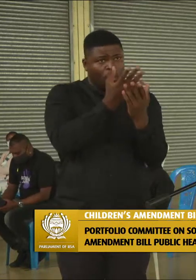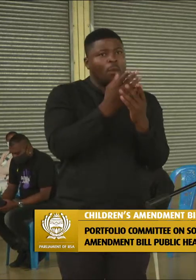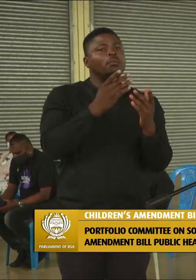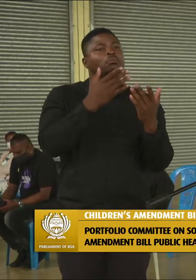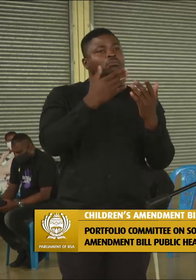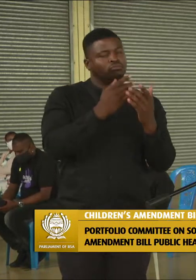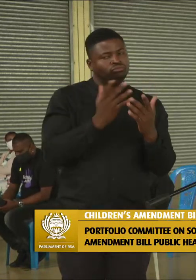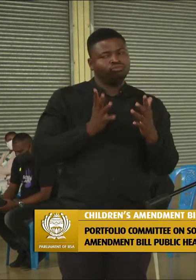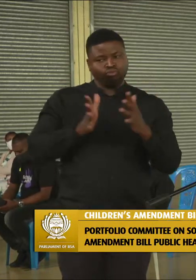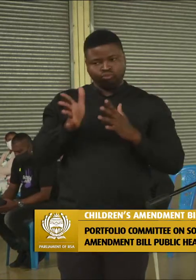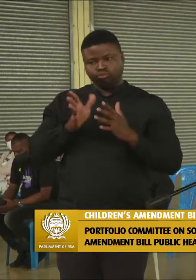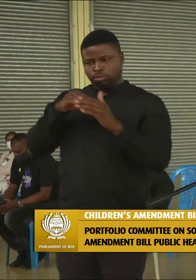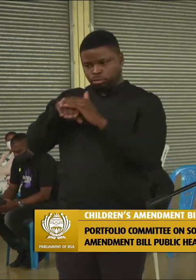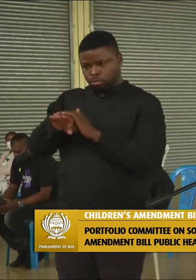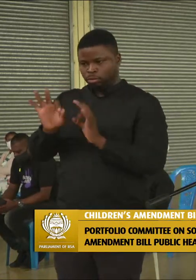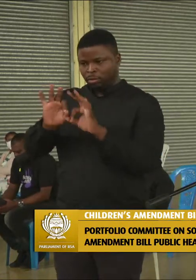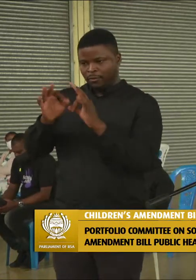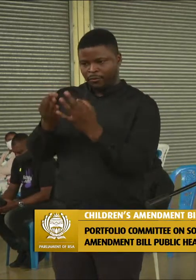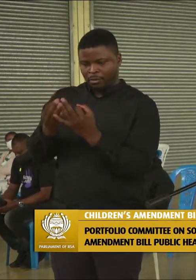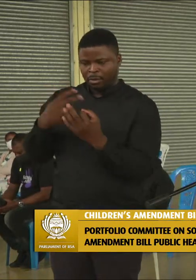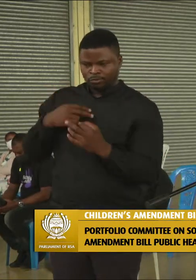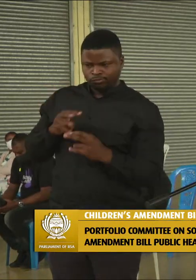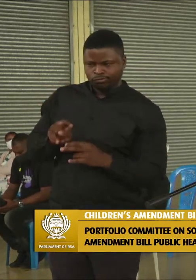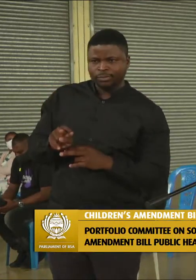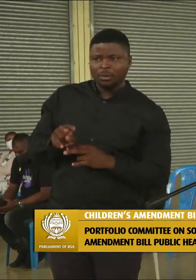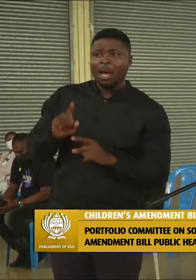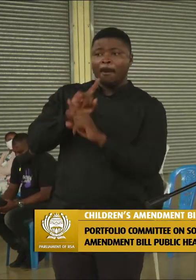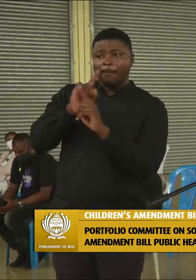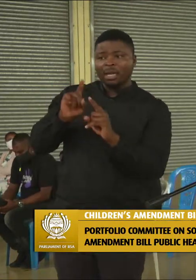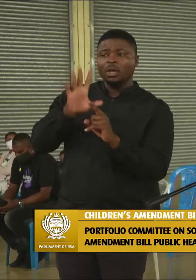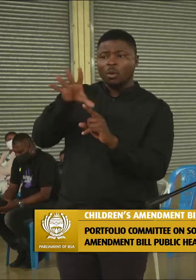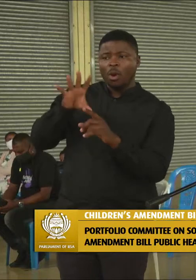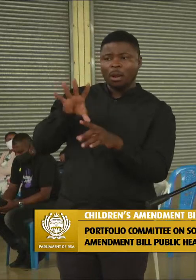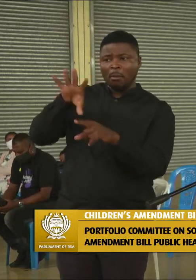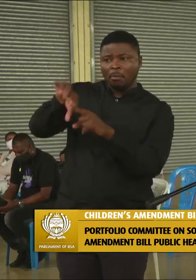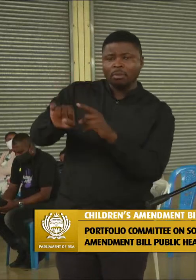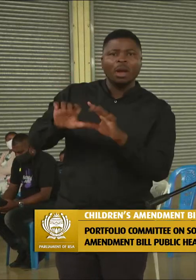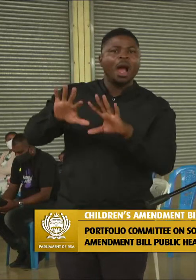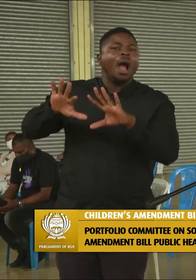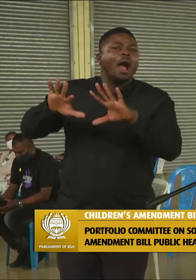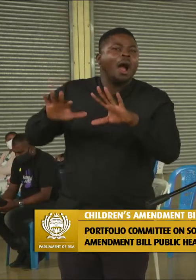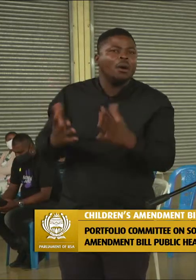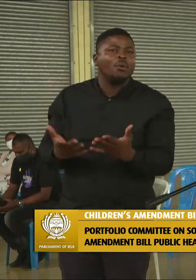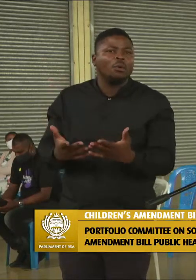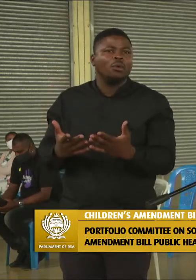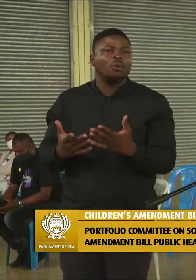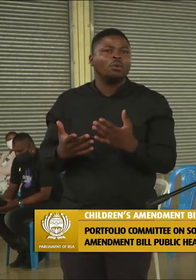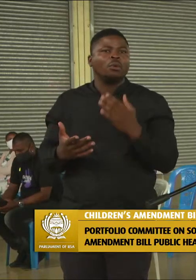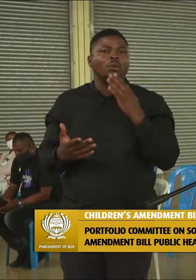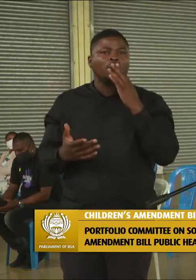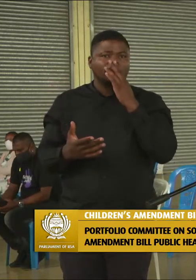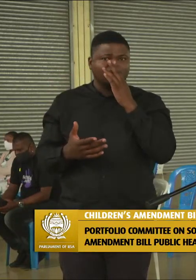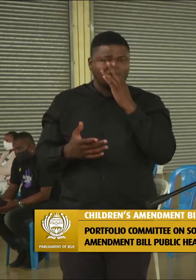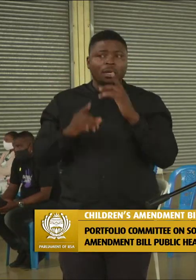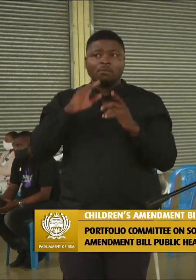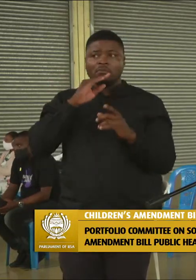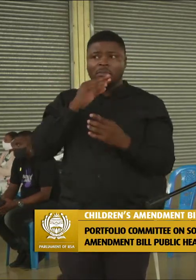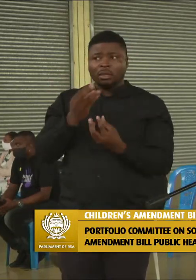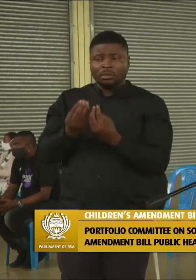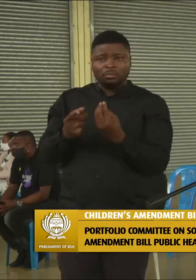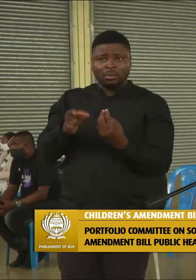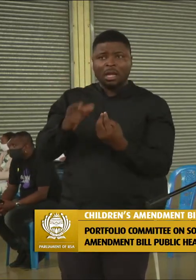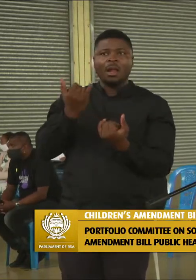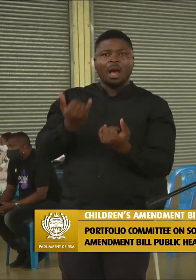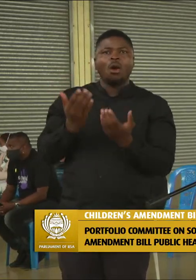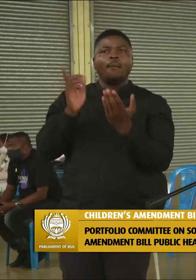ifamily kuzotholakala kanjani ukuthi lo mntwana uyahlukunyezwa wagcina icala lidrophe out